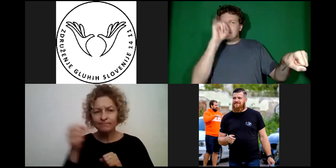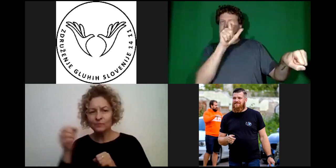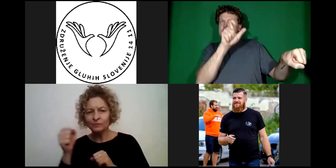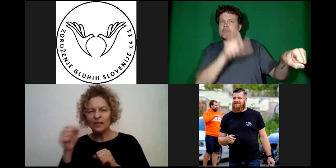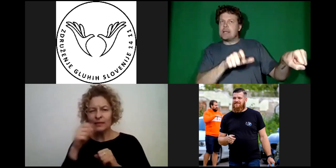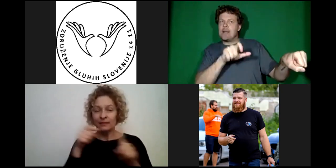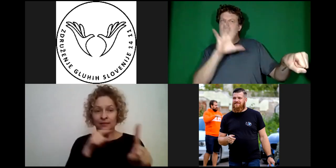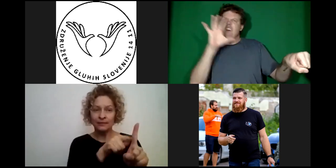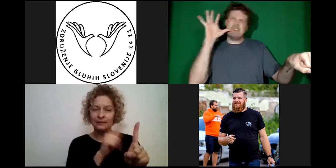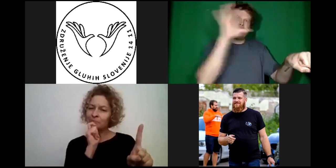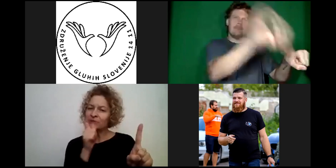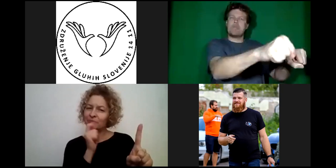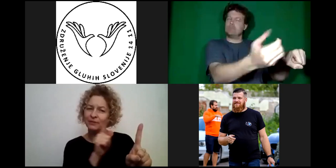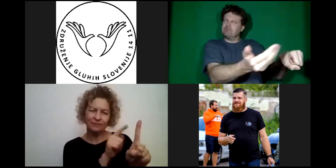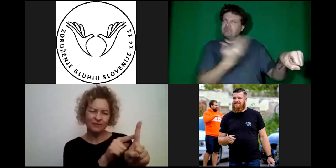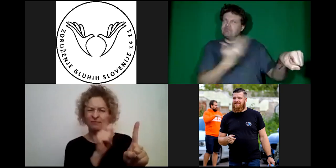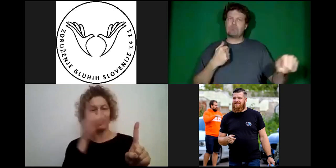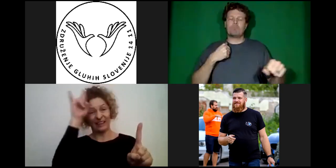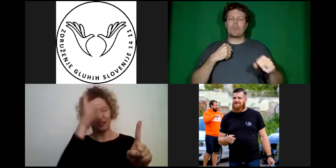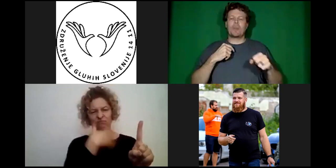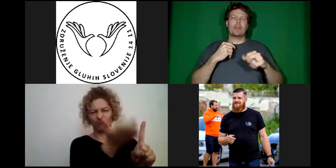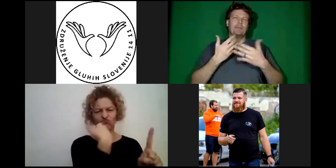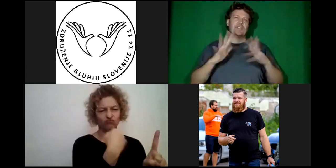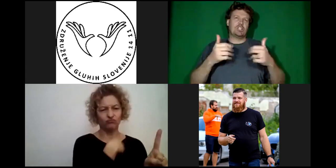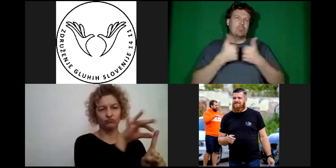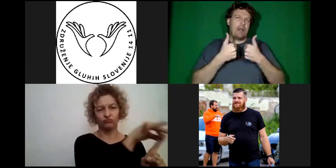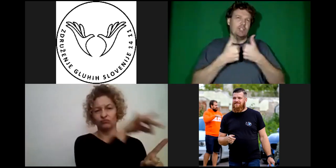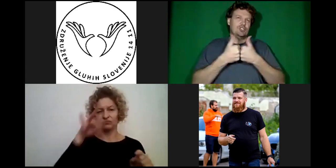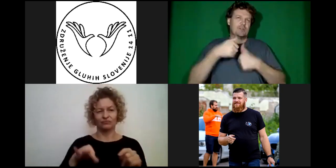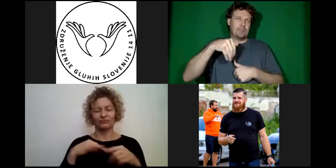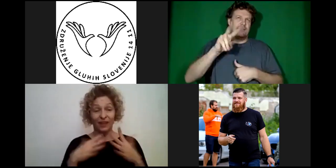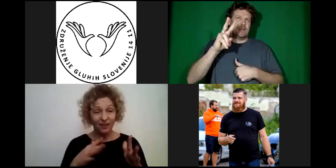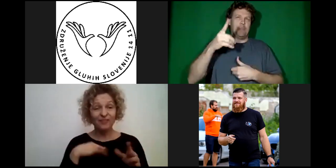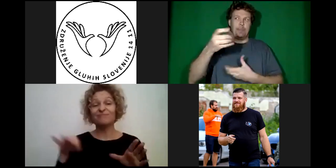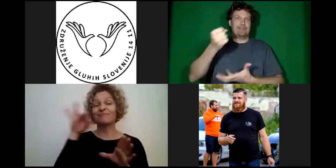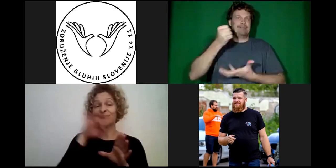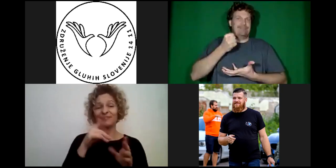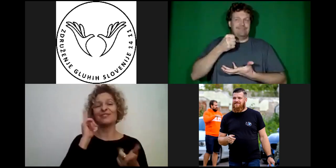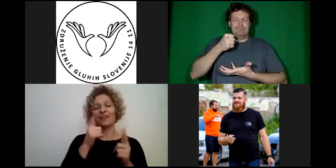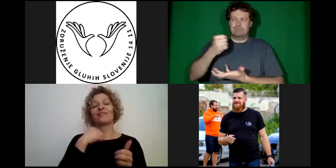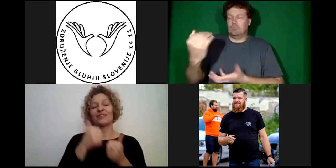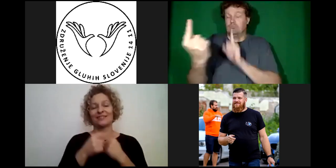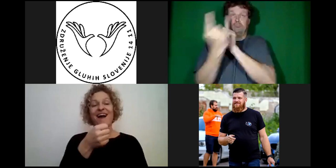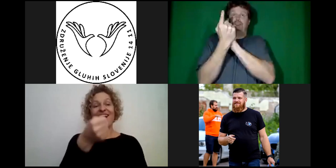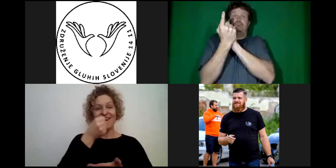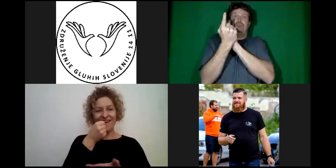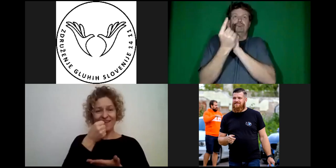the recruiter for the Slovenian under 18 team. He saw my match, he saw my play,